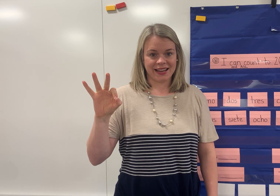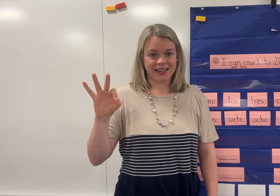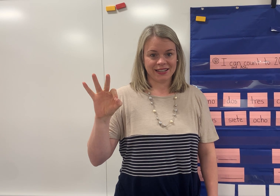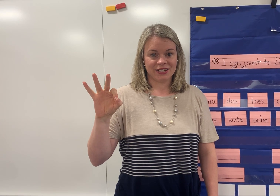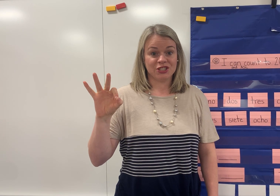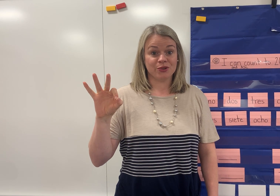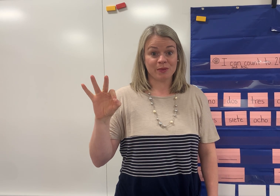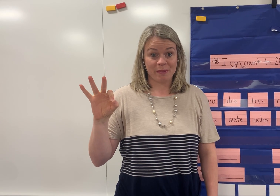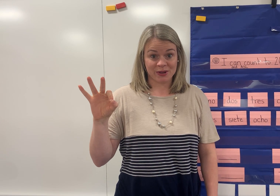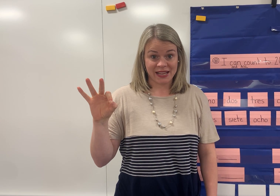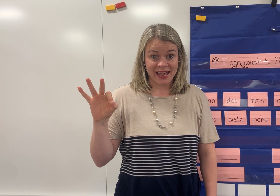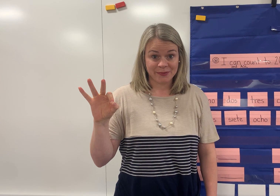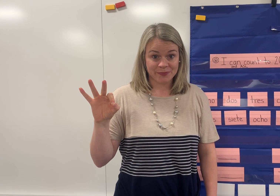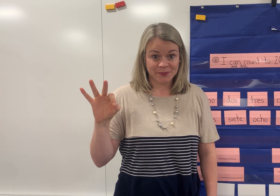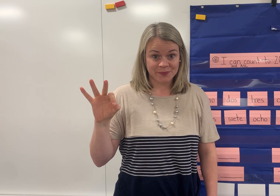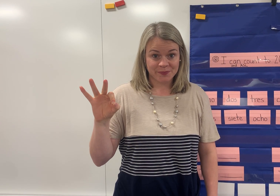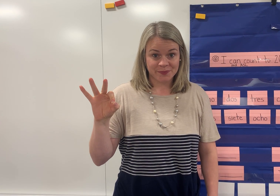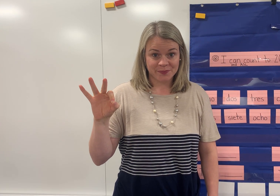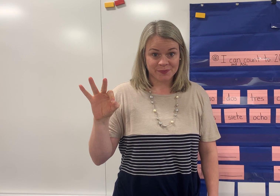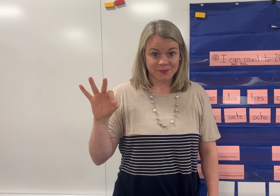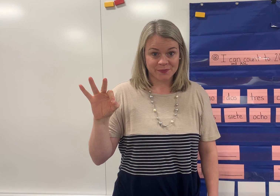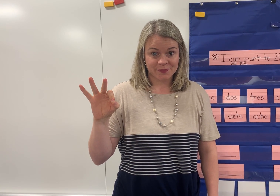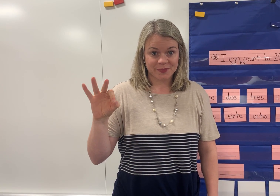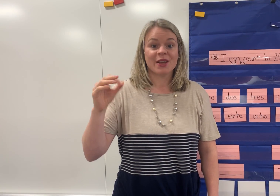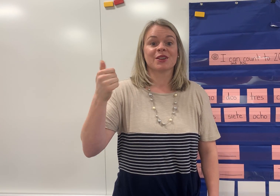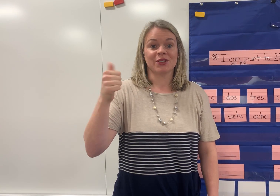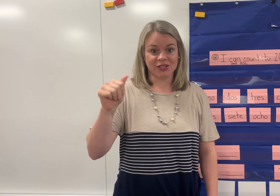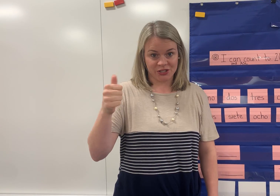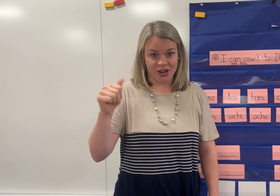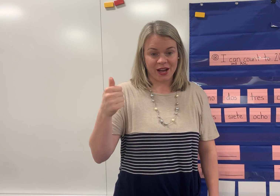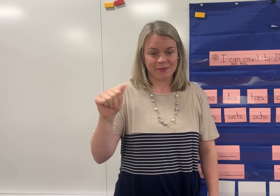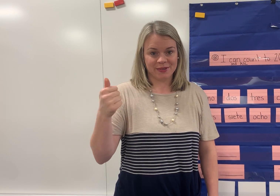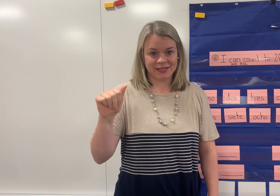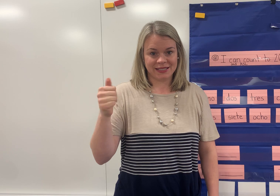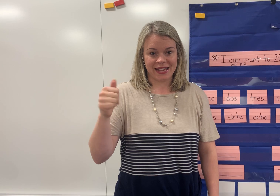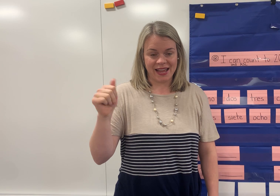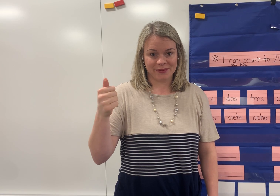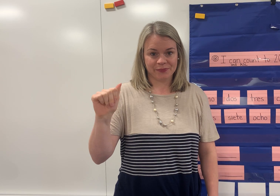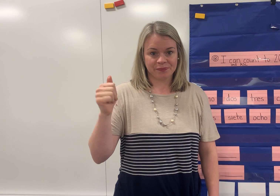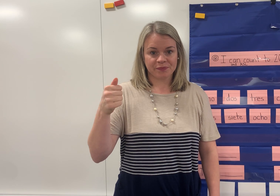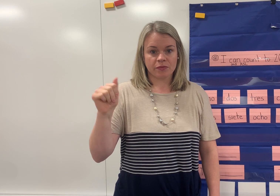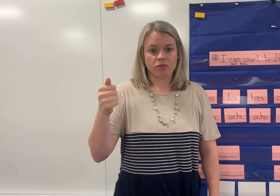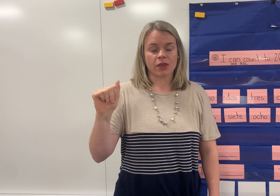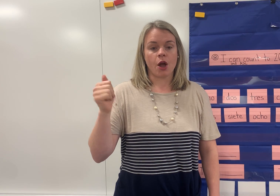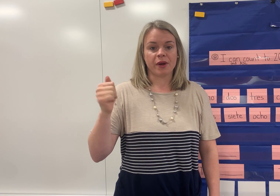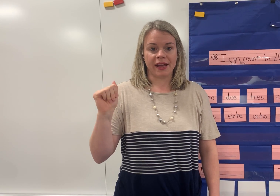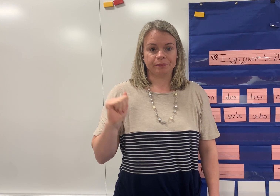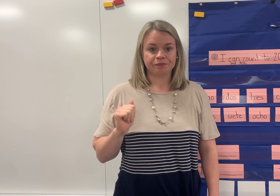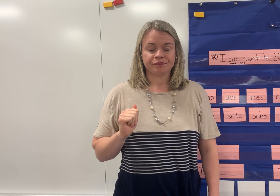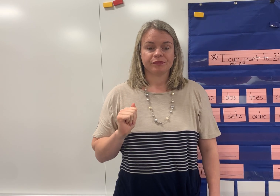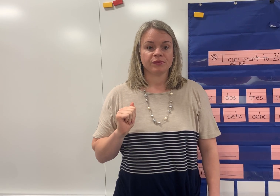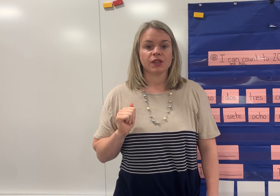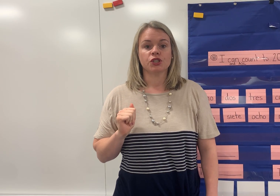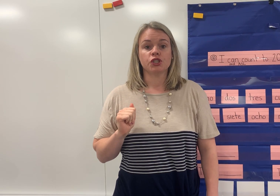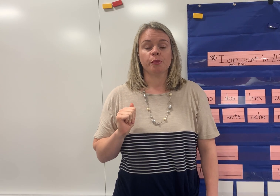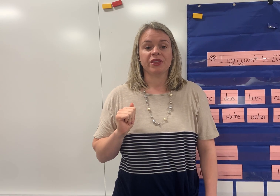9. Do you remember 10? Good job. 10. Okay. Show me